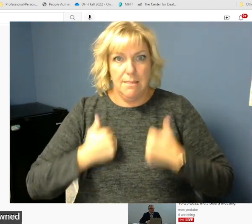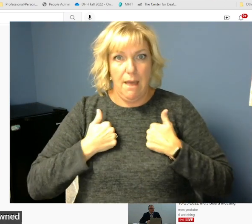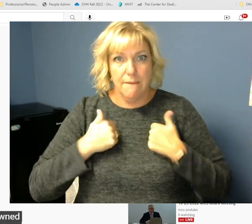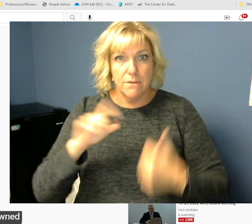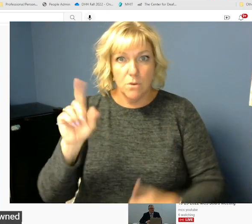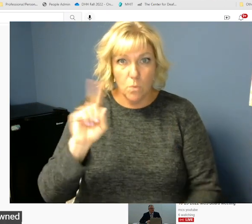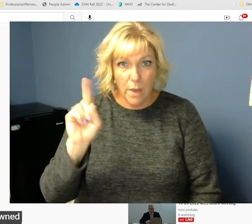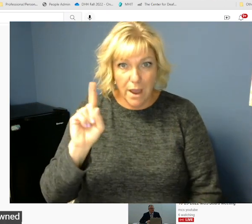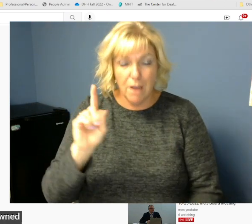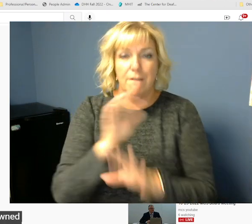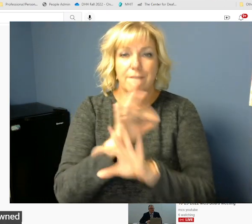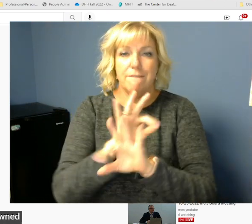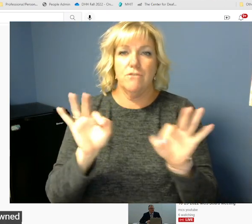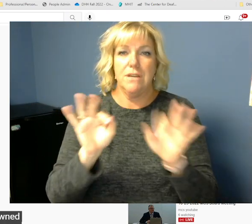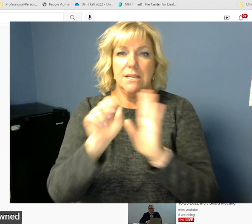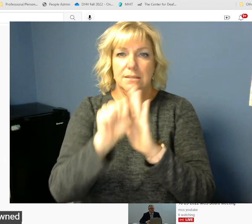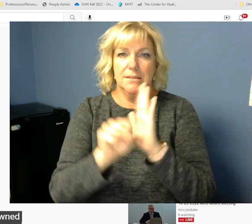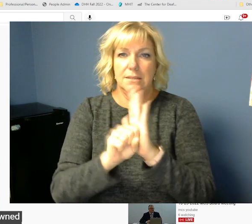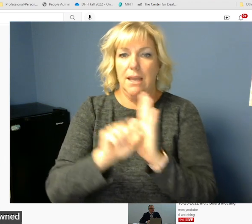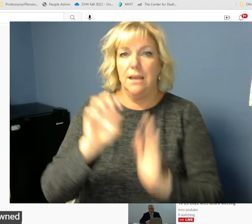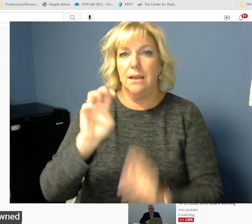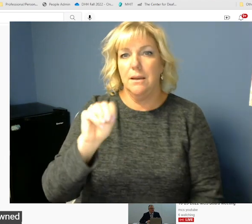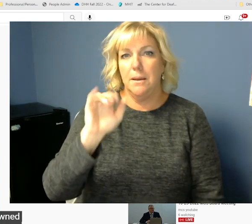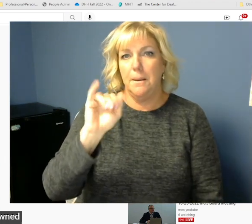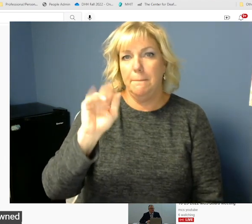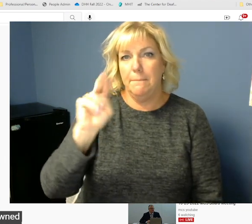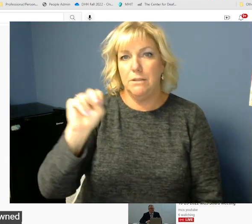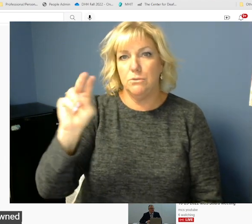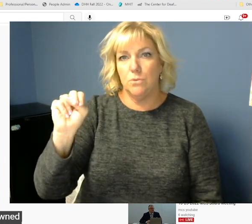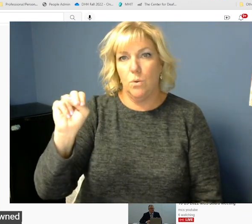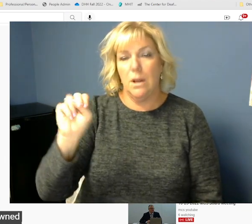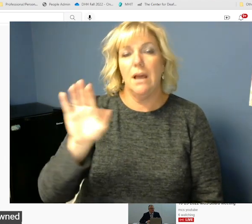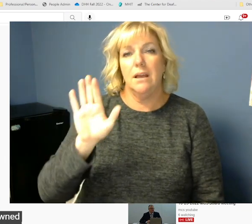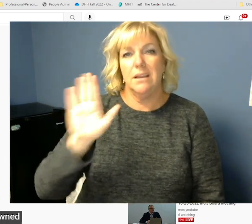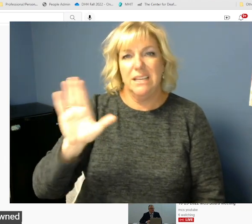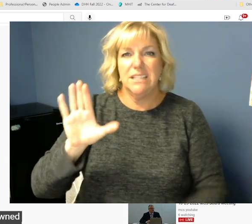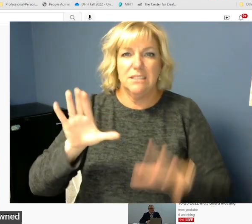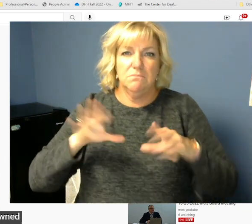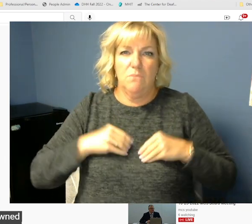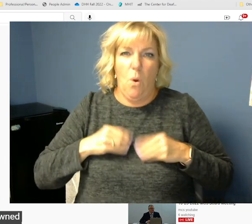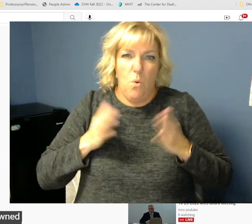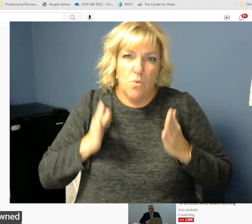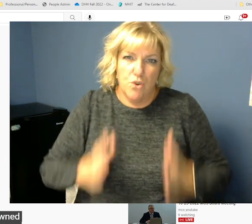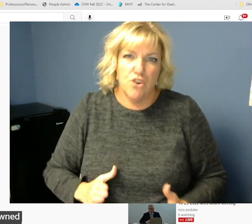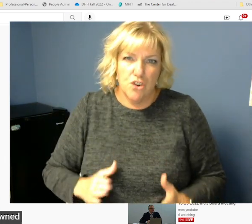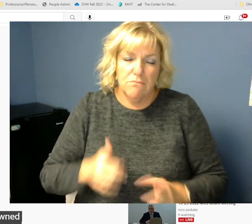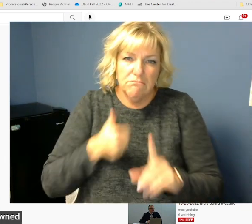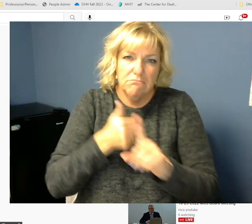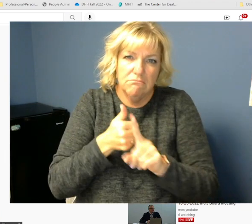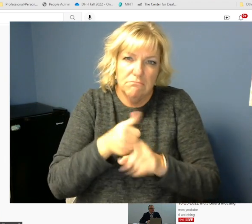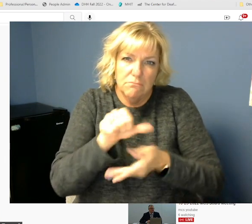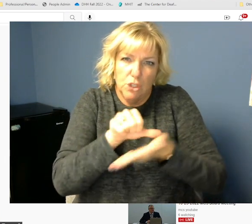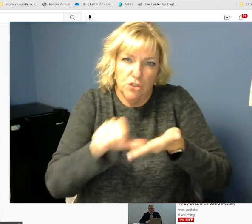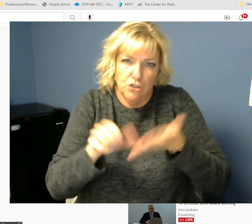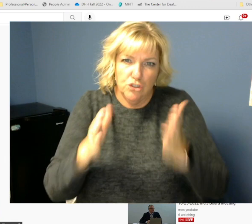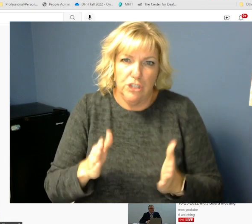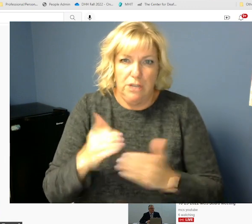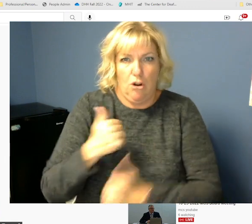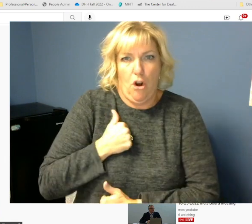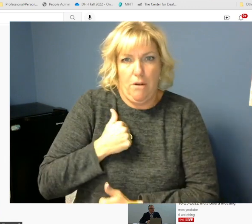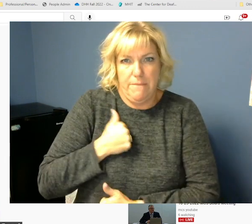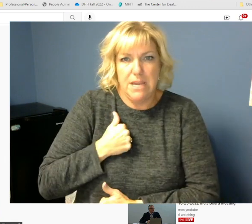in free territory. He was the person who owned him was a army surgeon, and so he was stationed at a